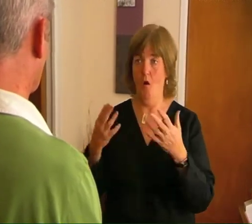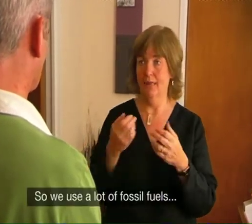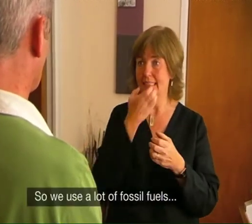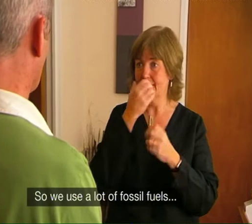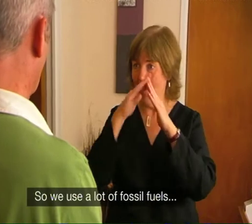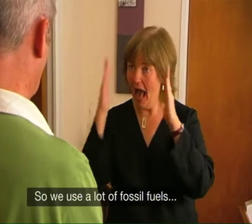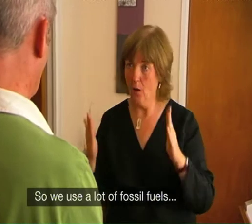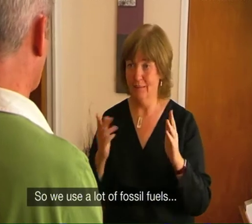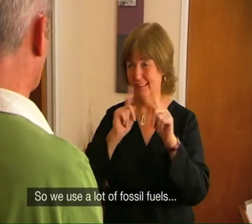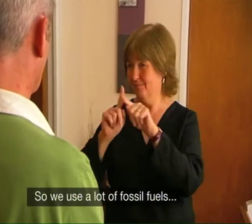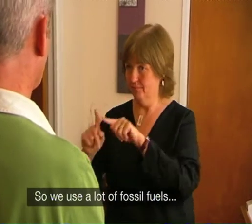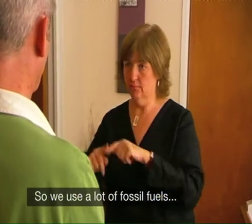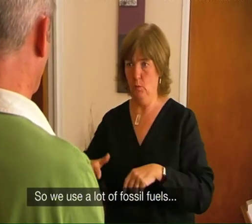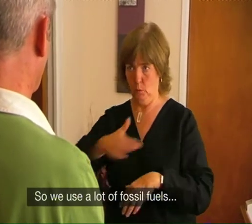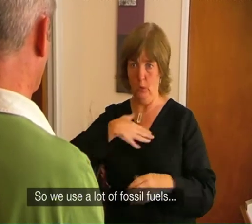So we use a lot of fossil fuels,